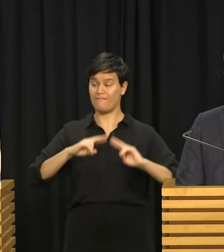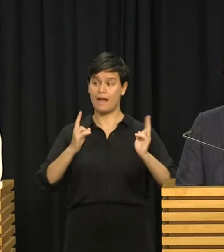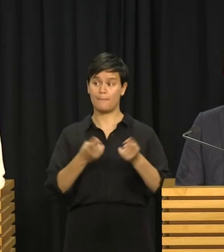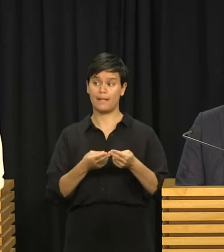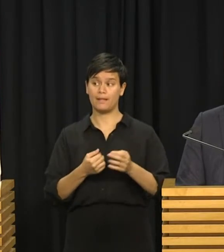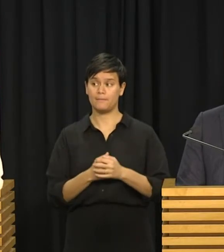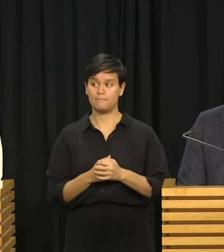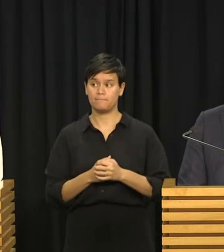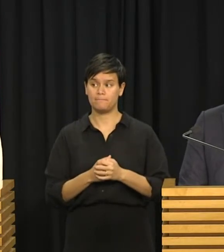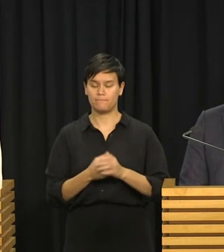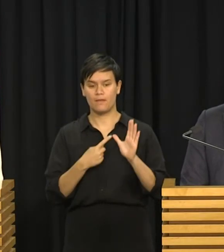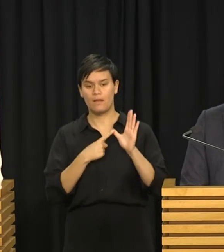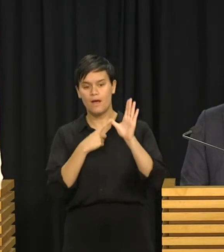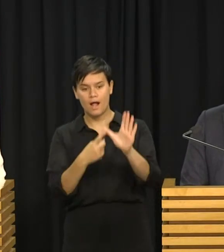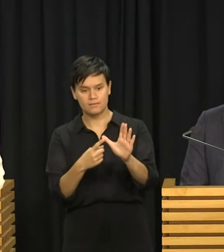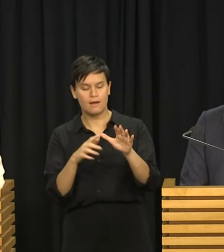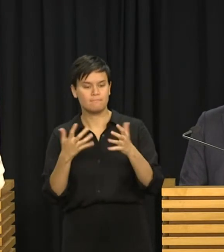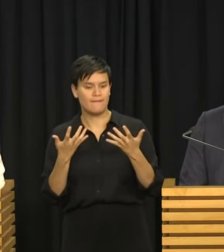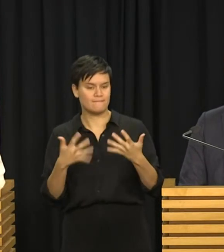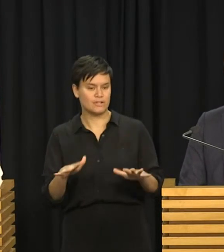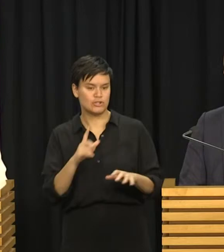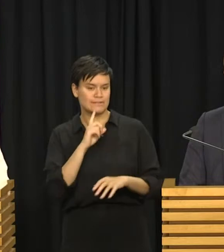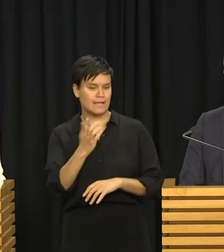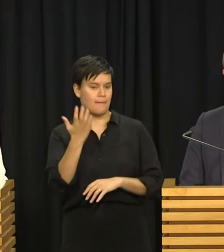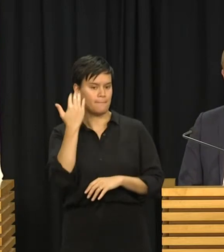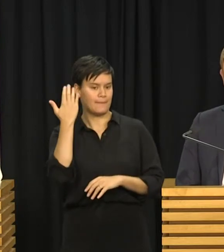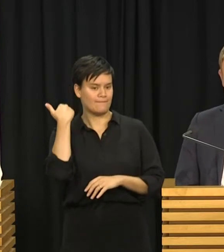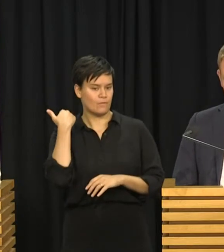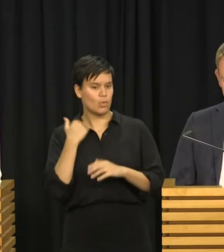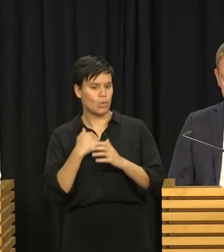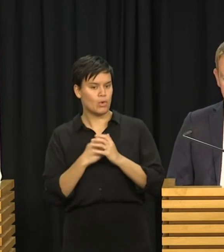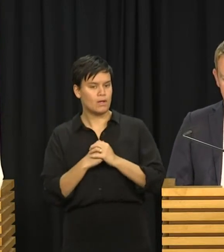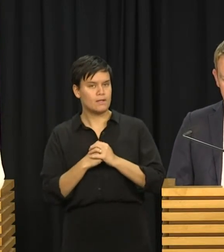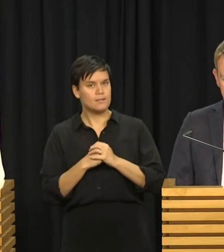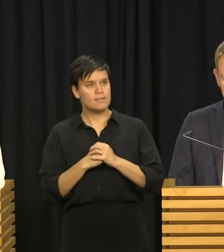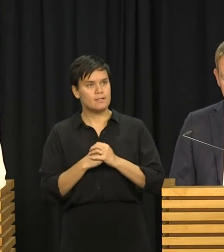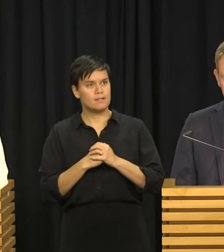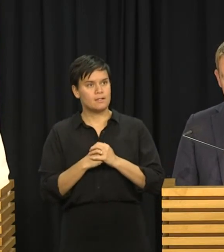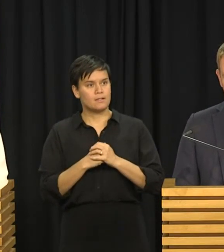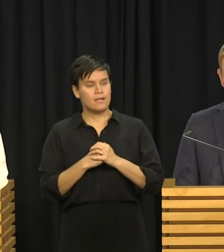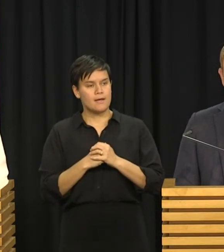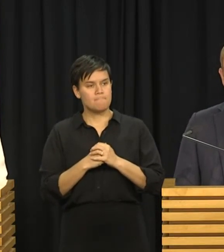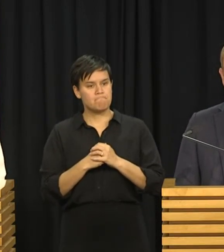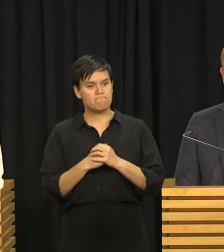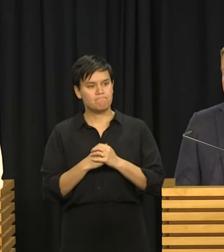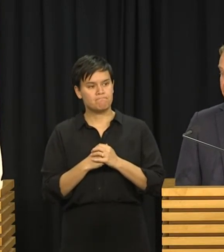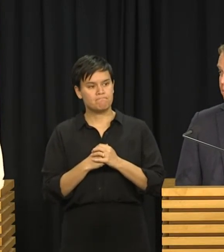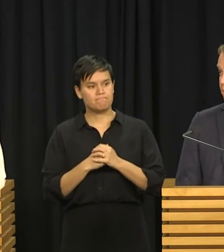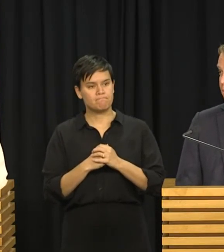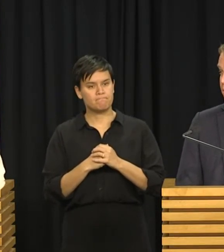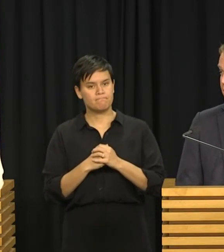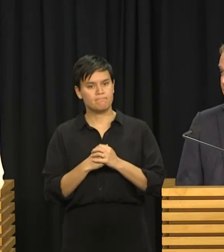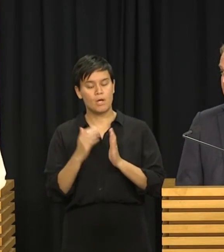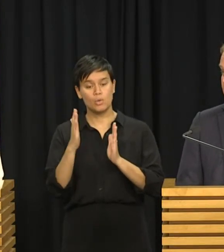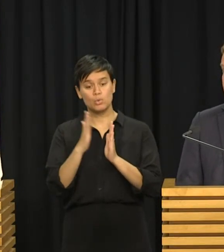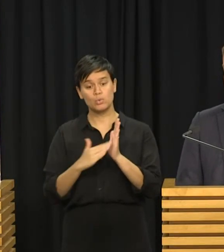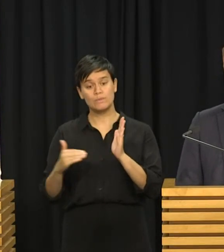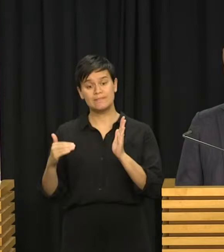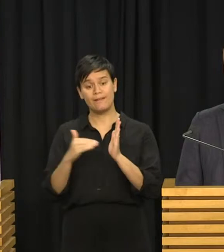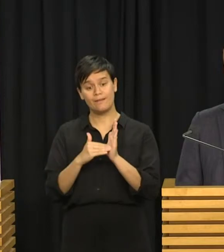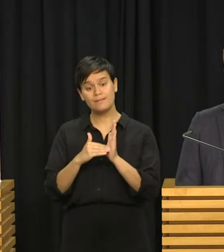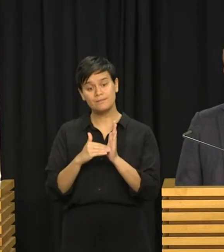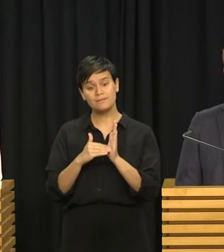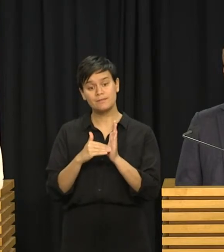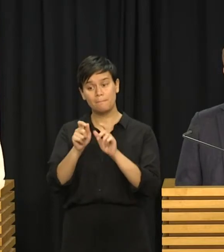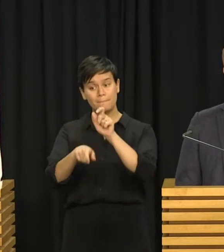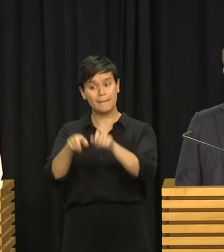I've said before that I've not sensed an appetite for from New Zealanders for significant change